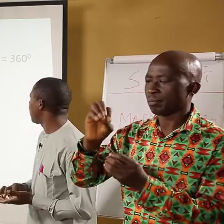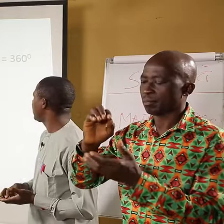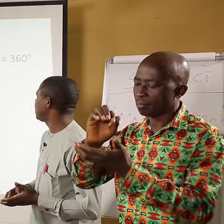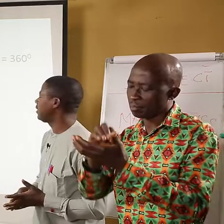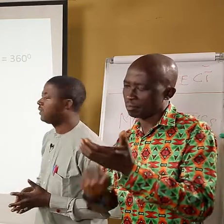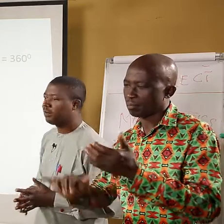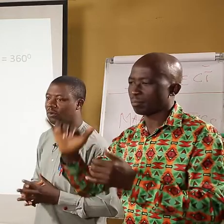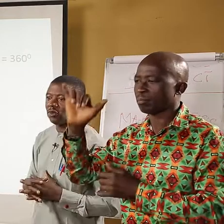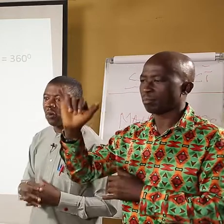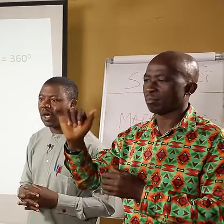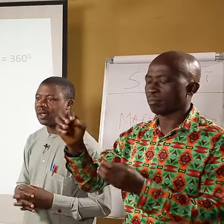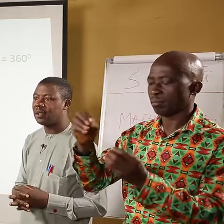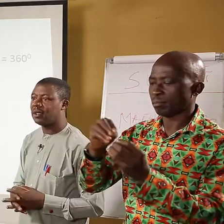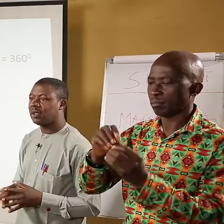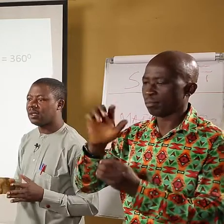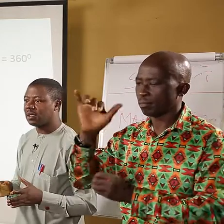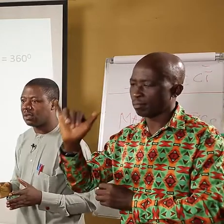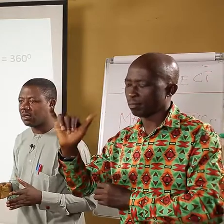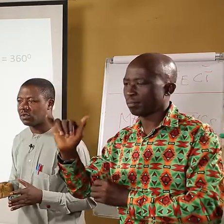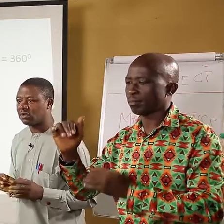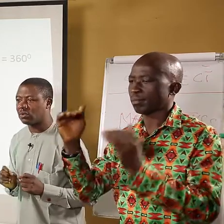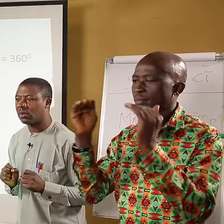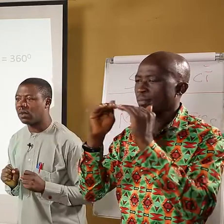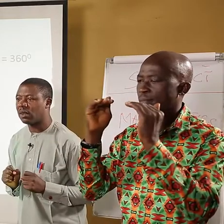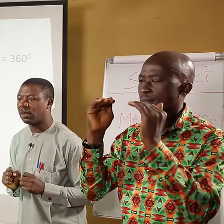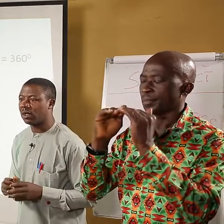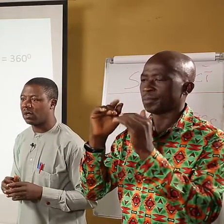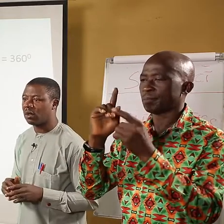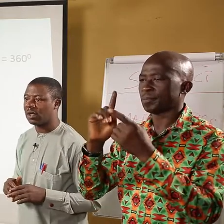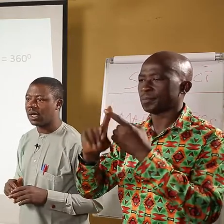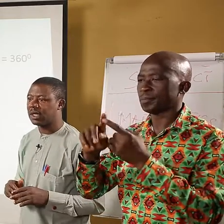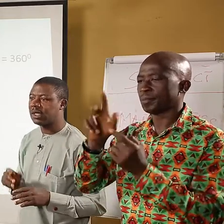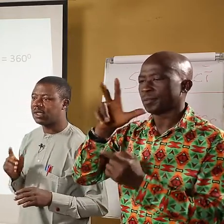minus y, plus y, equals to